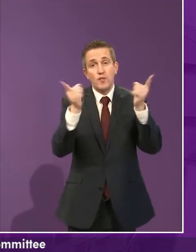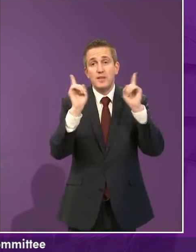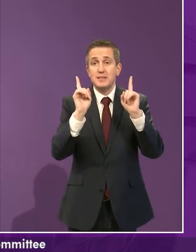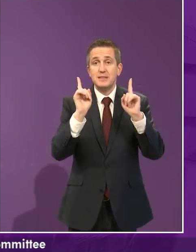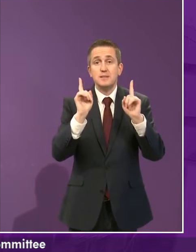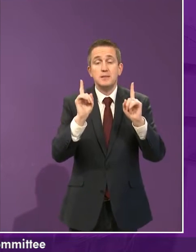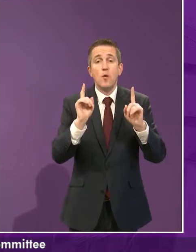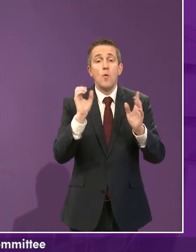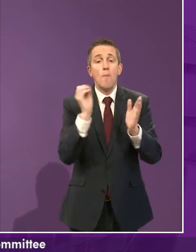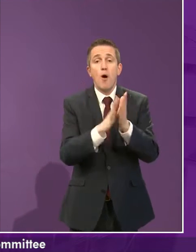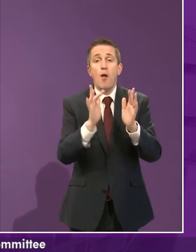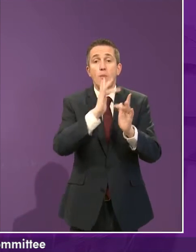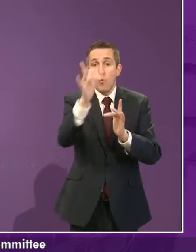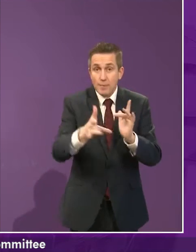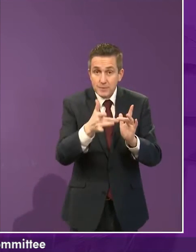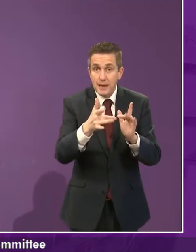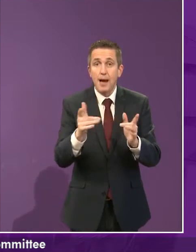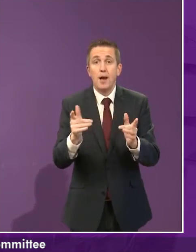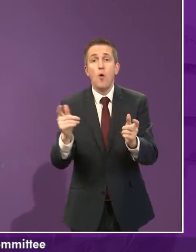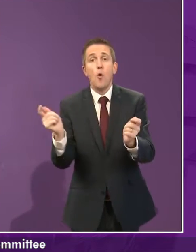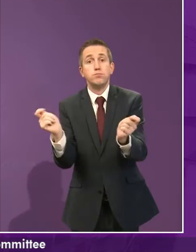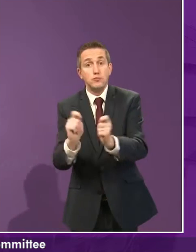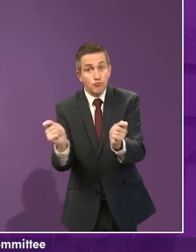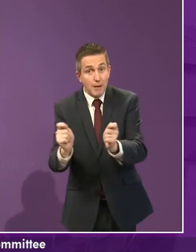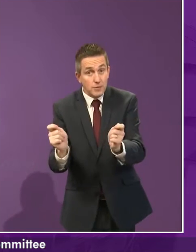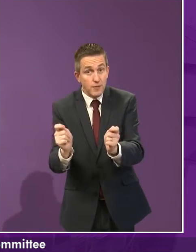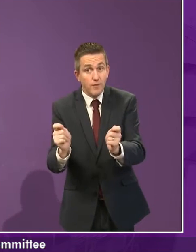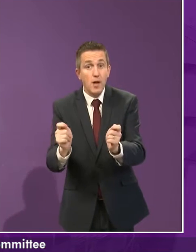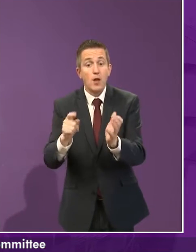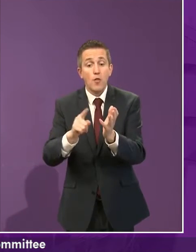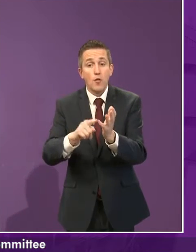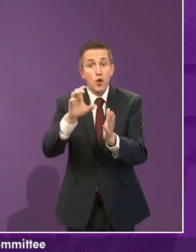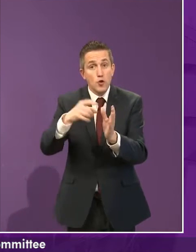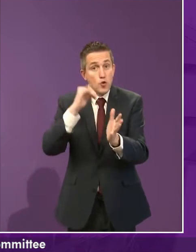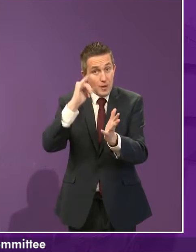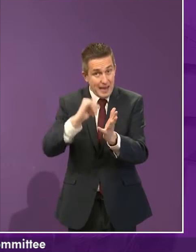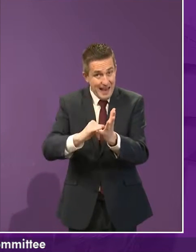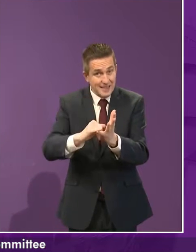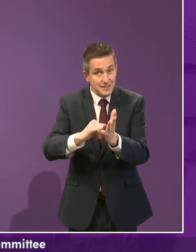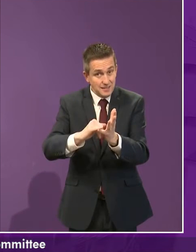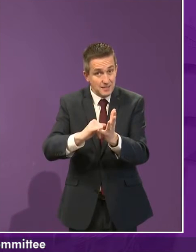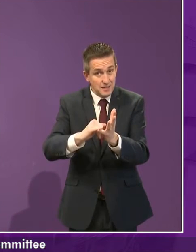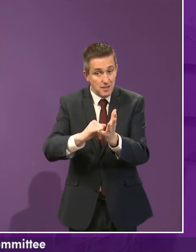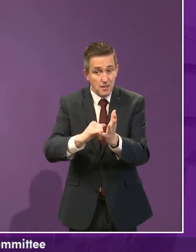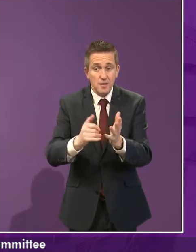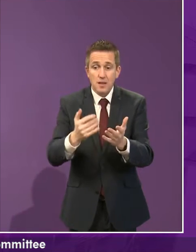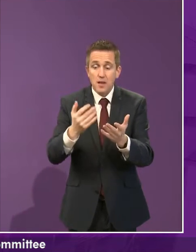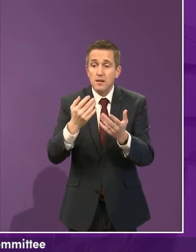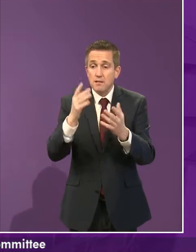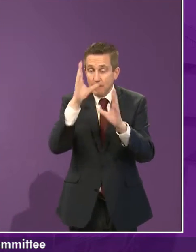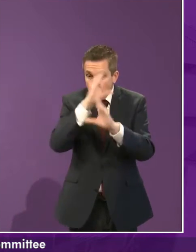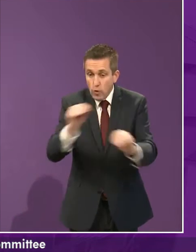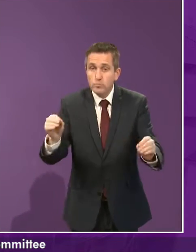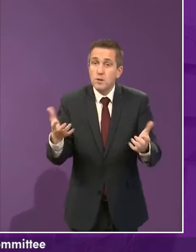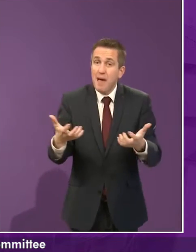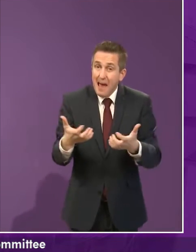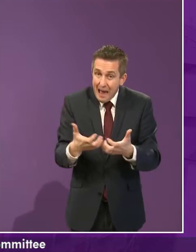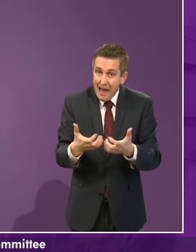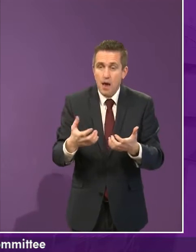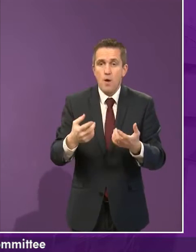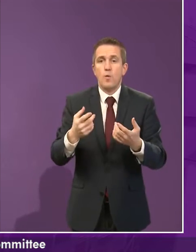their web pages, in their prospectus, and also on UCAS that will explain how those personal statements are